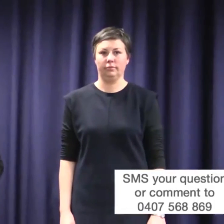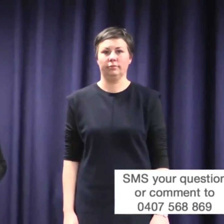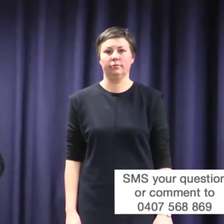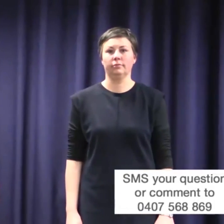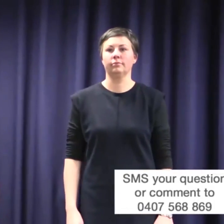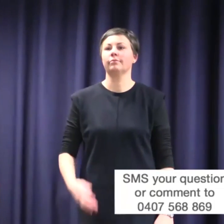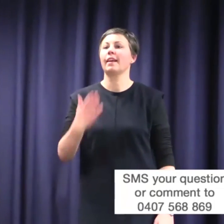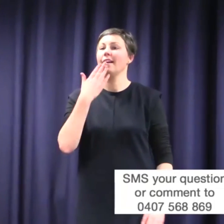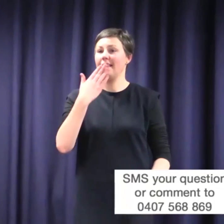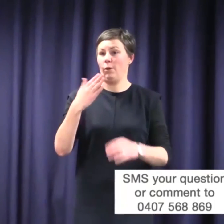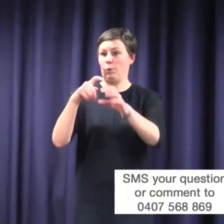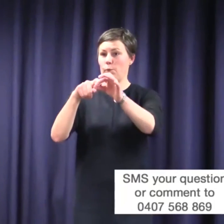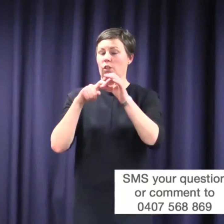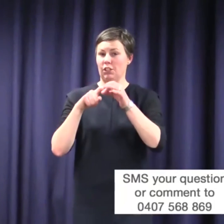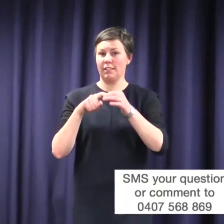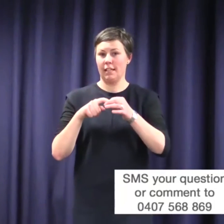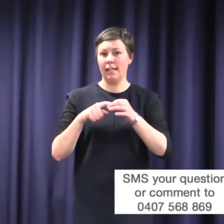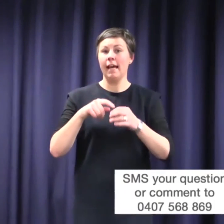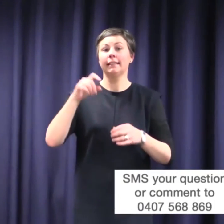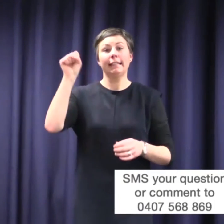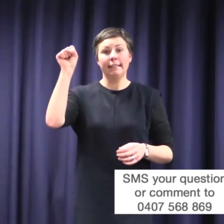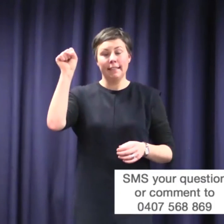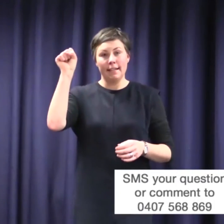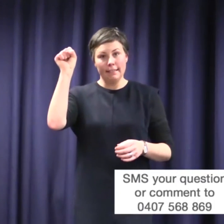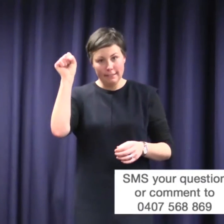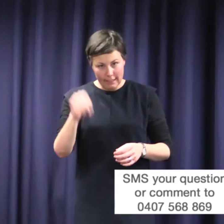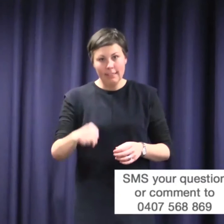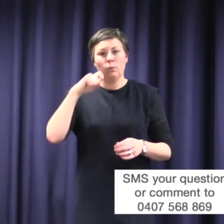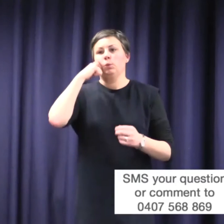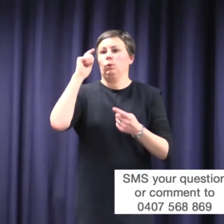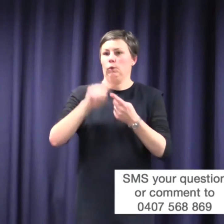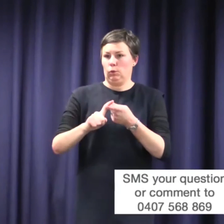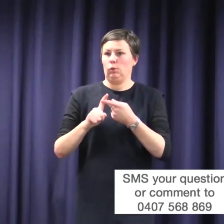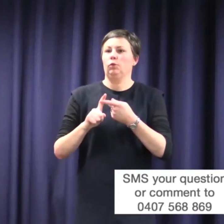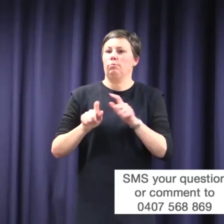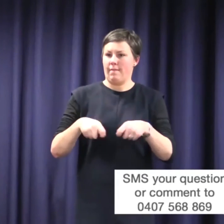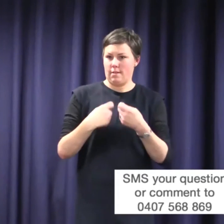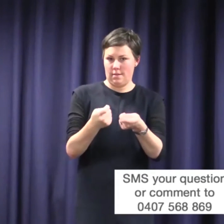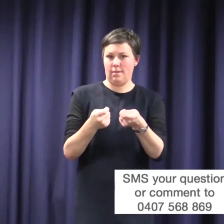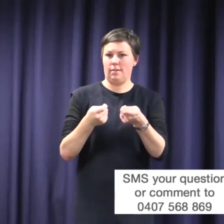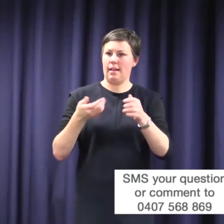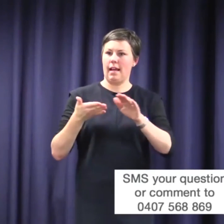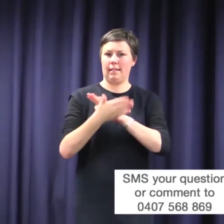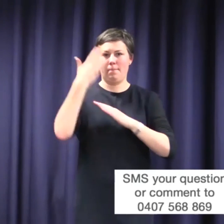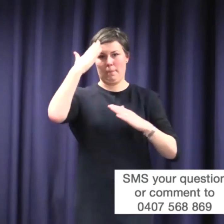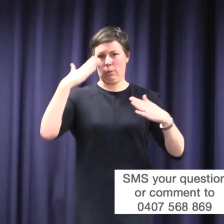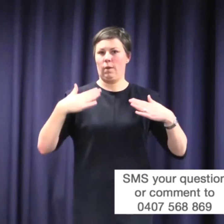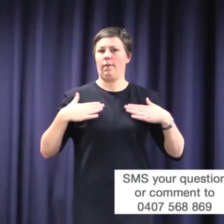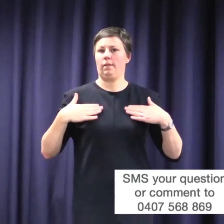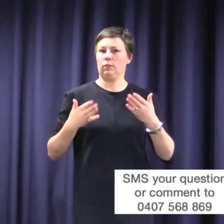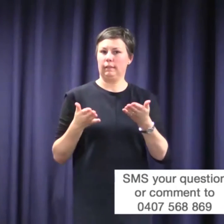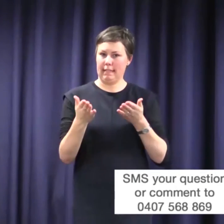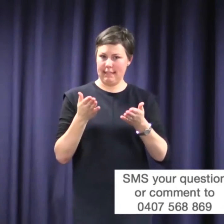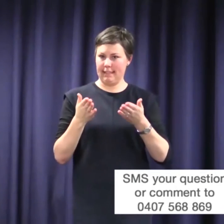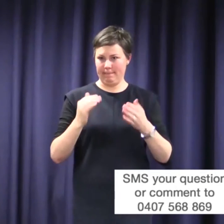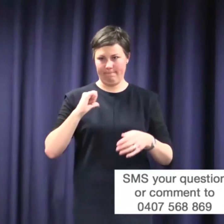Thanks, Carly, for your question. Yes, we will continue to support that under mental health services, so that's